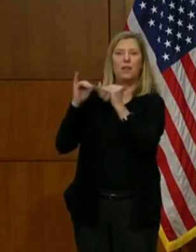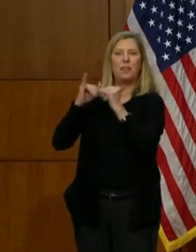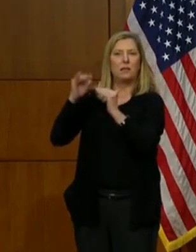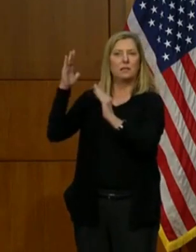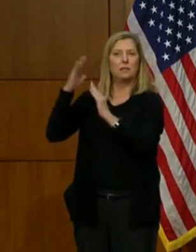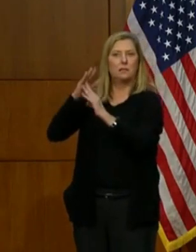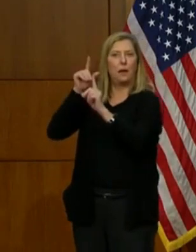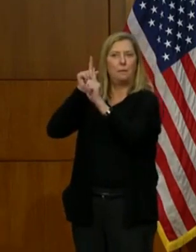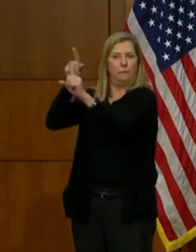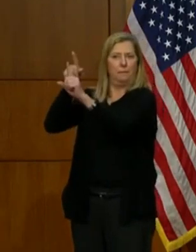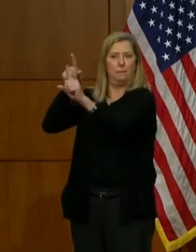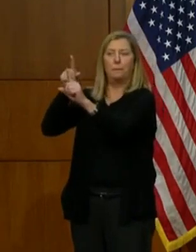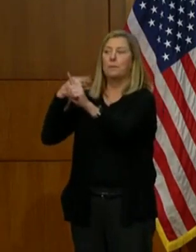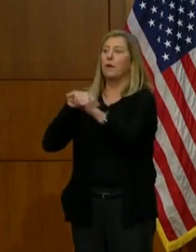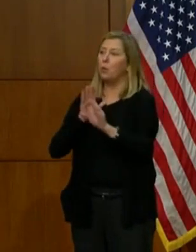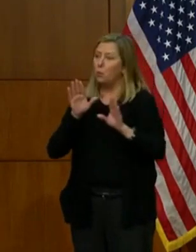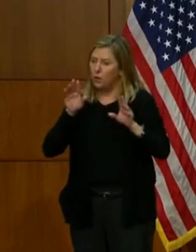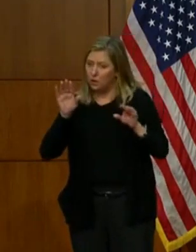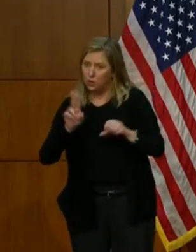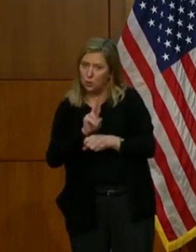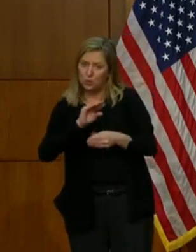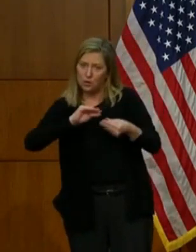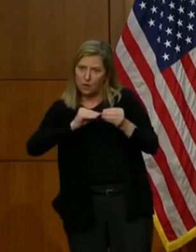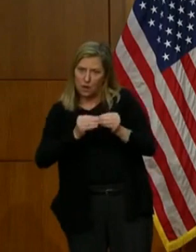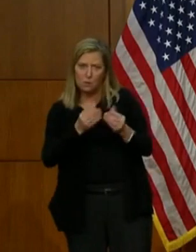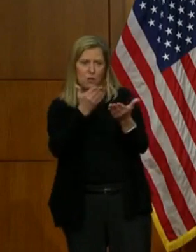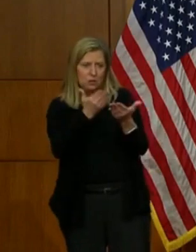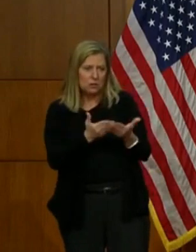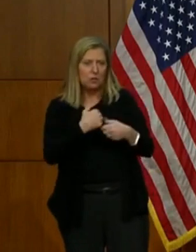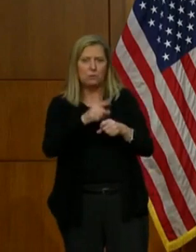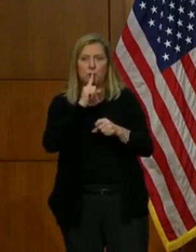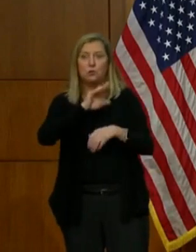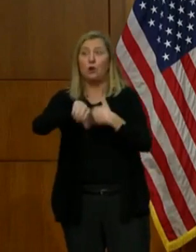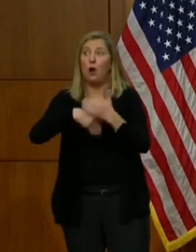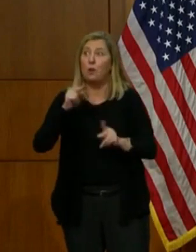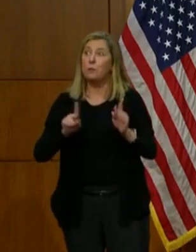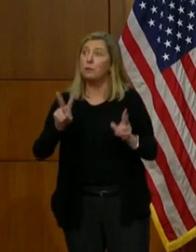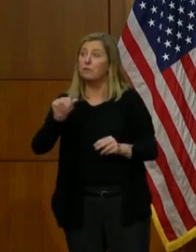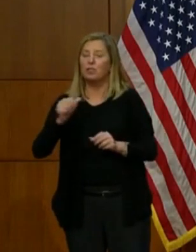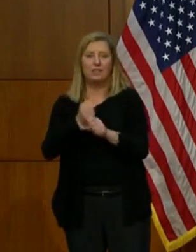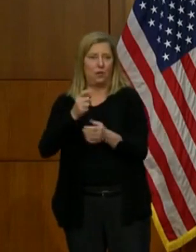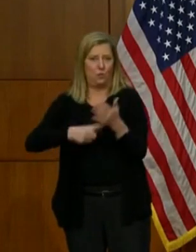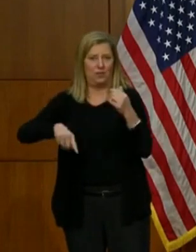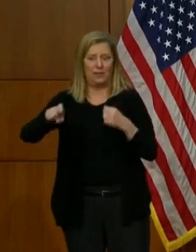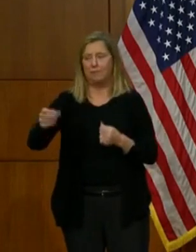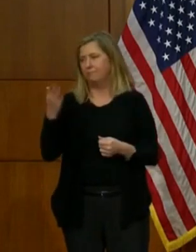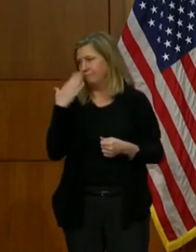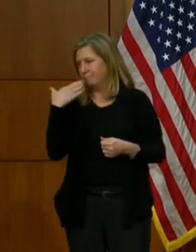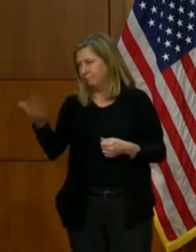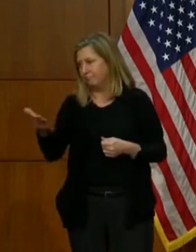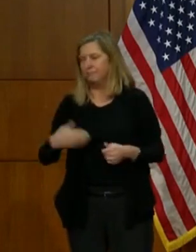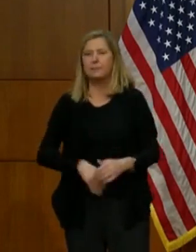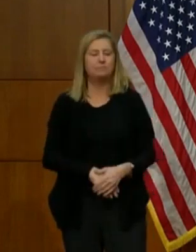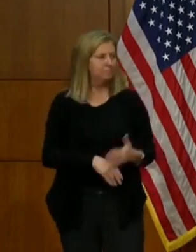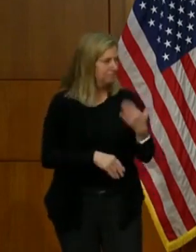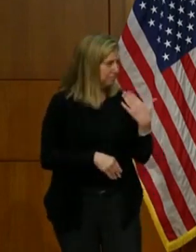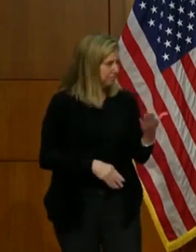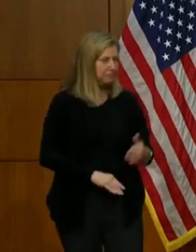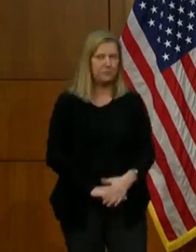we're using a data-driven approach to make sure all Virginians get what they need. Thank you. Thanks, Janice. Appreciate